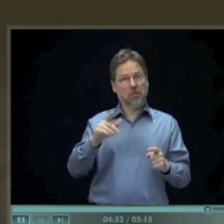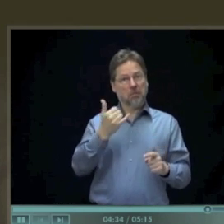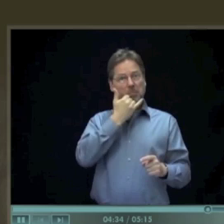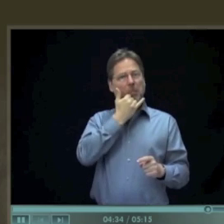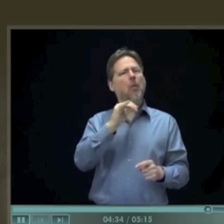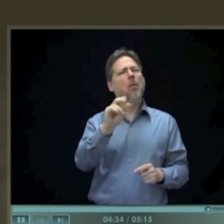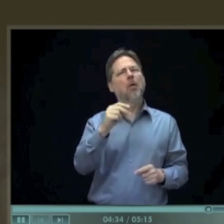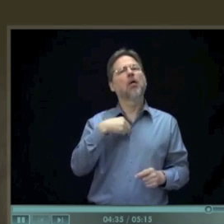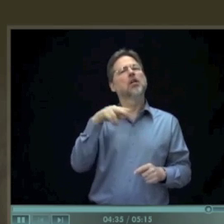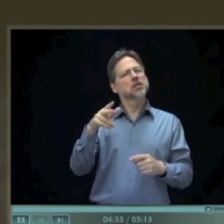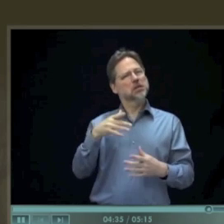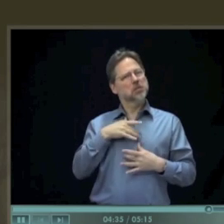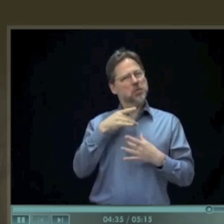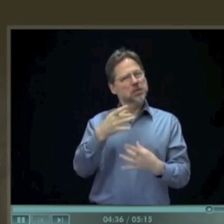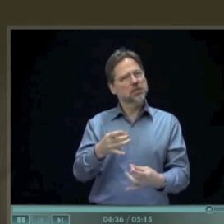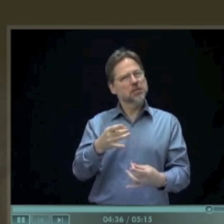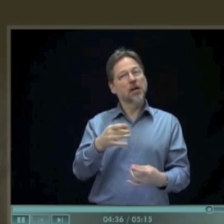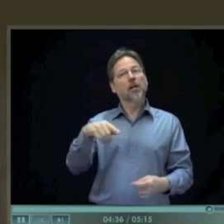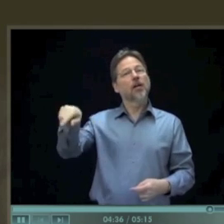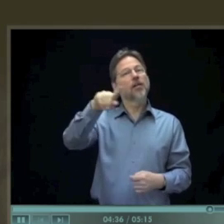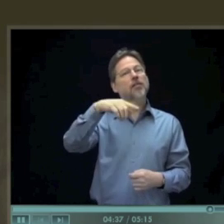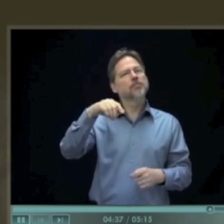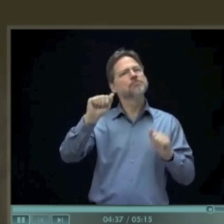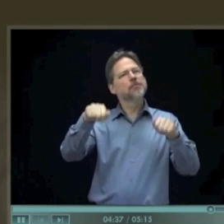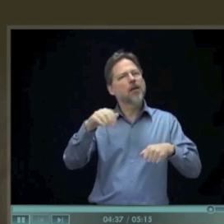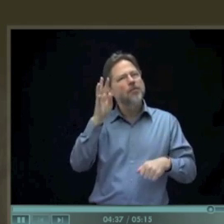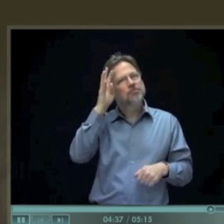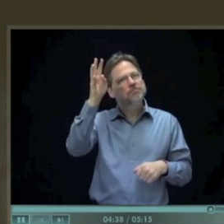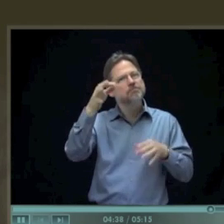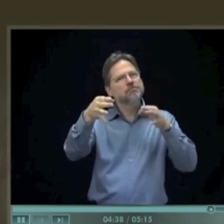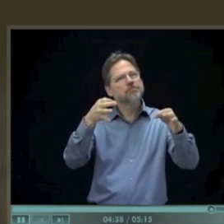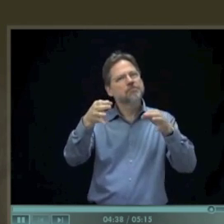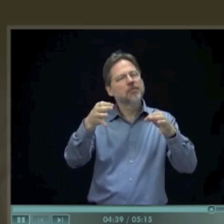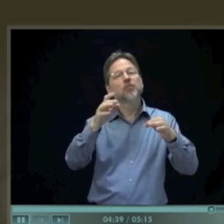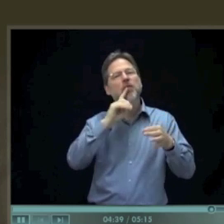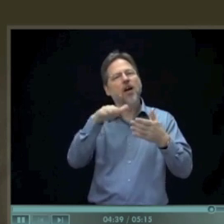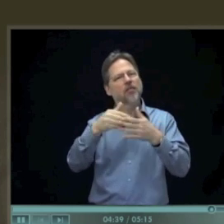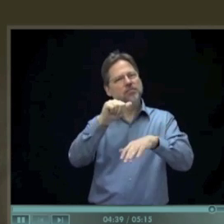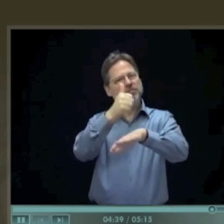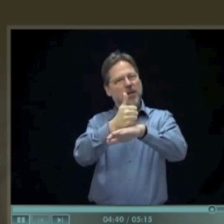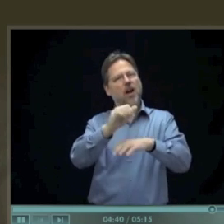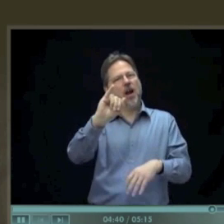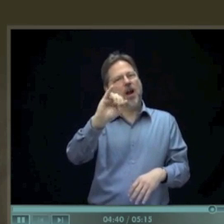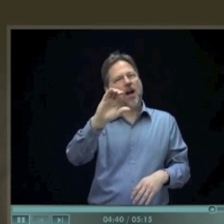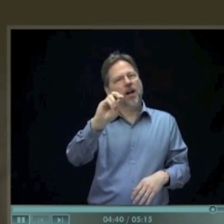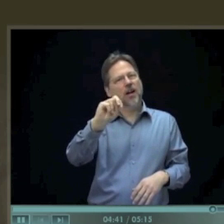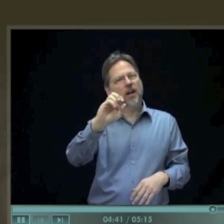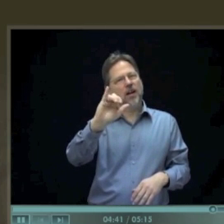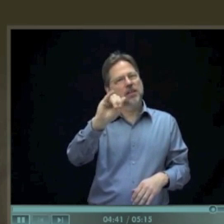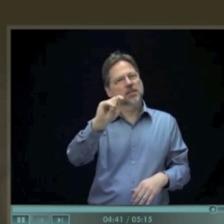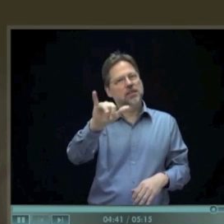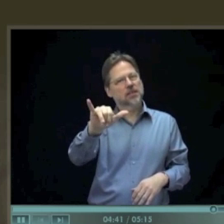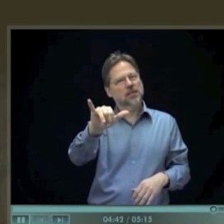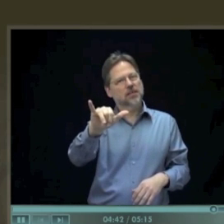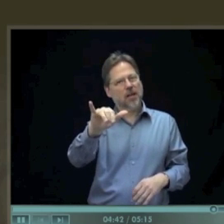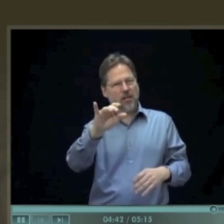scientific evidence, people tend to create things. They make things up. They create stories and explanations to